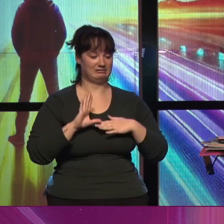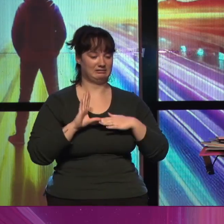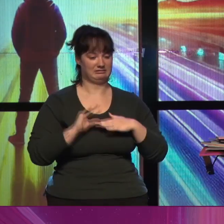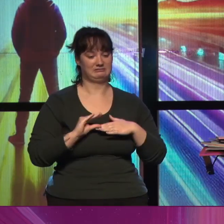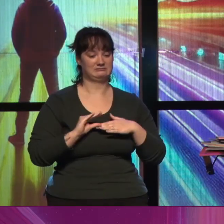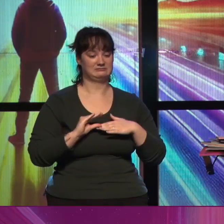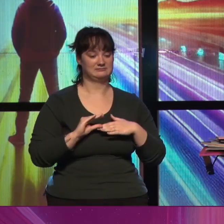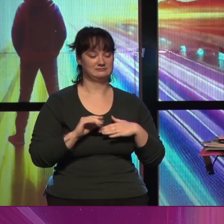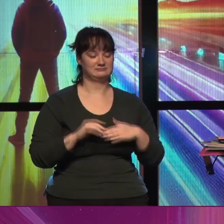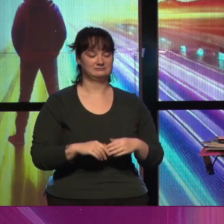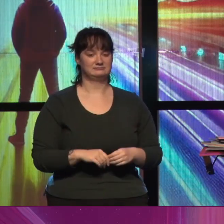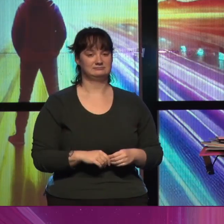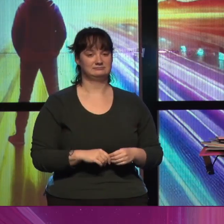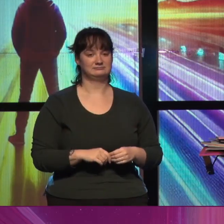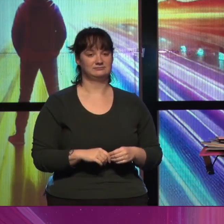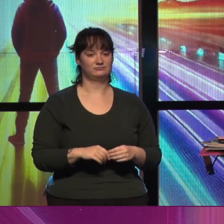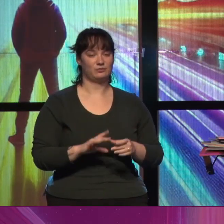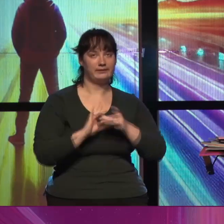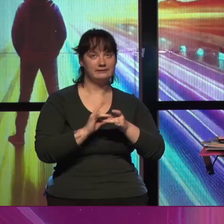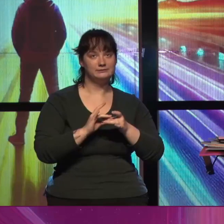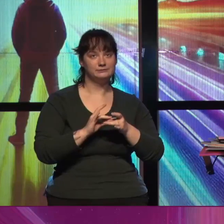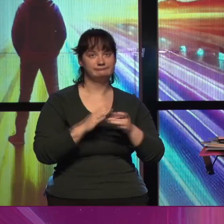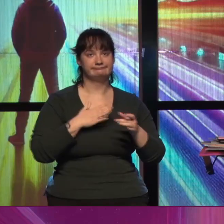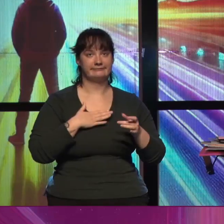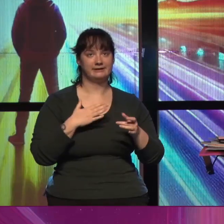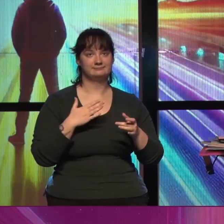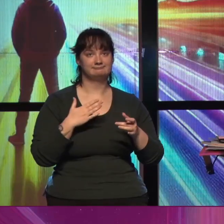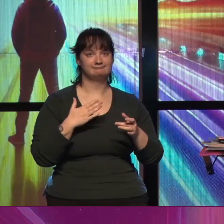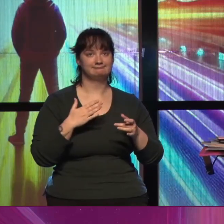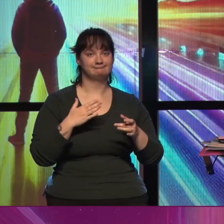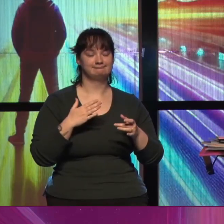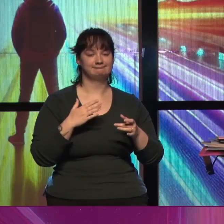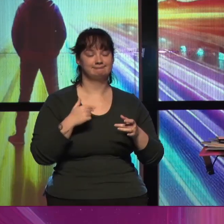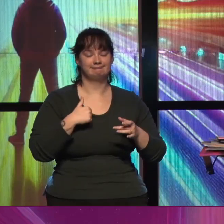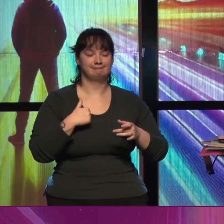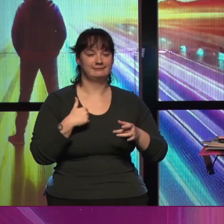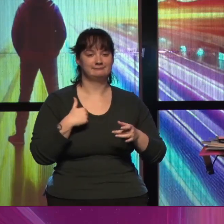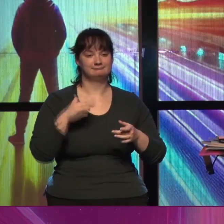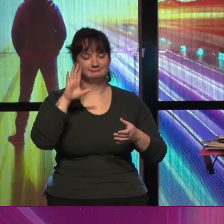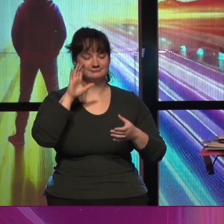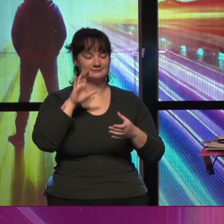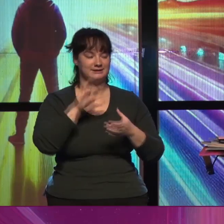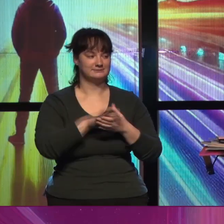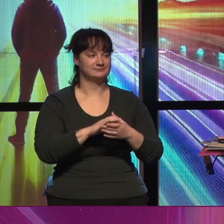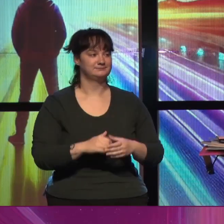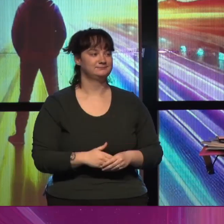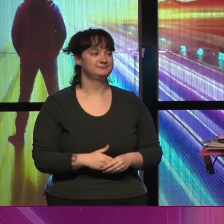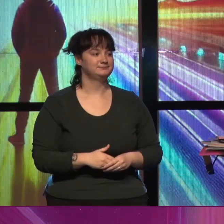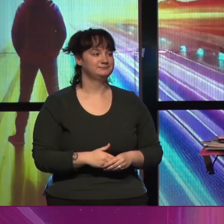unrealistic expectation on me as a human being. I'm not a vampire or a werewolf. I can't love like that. Okay, so